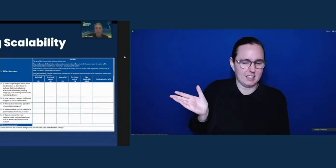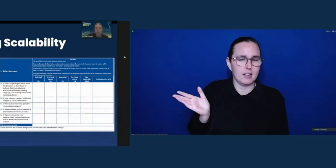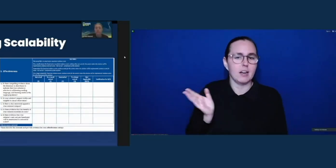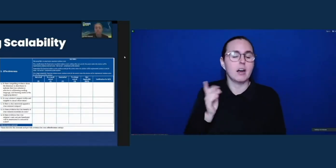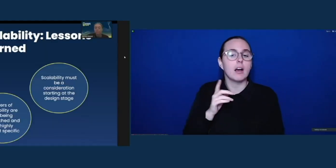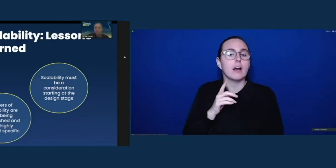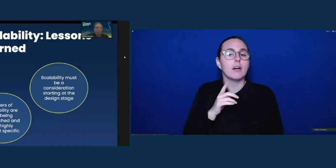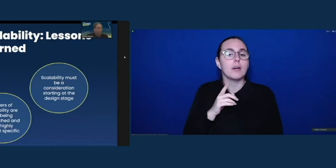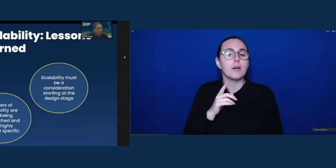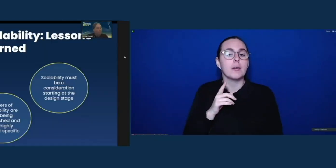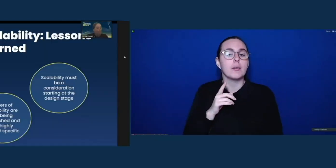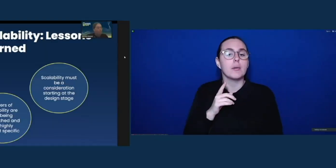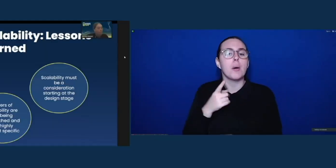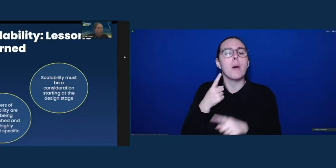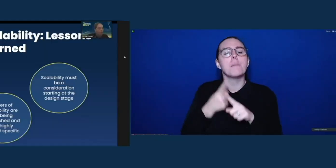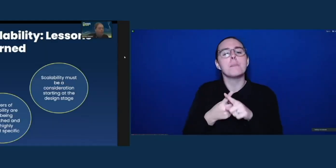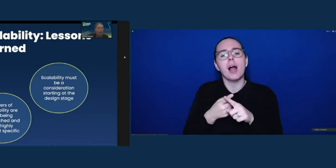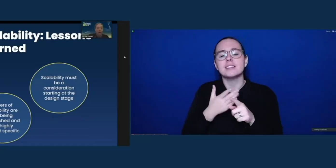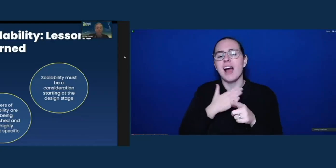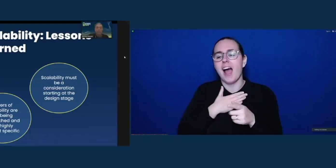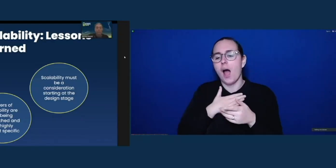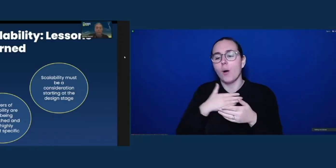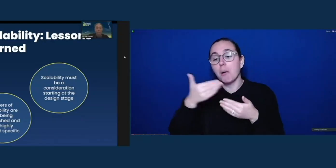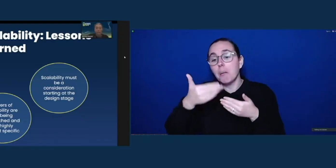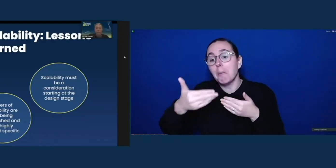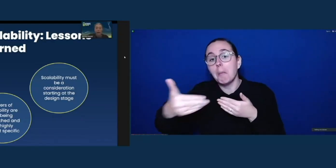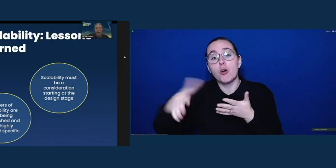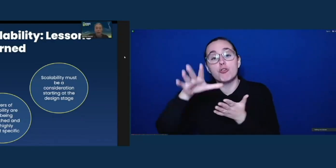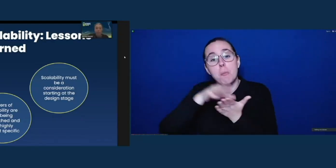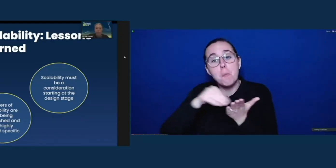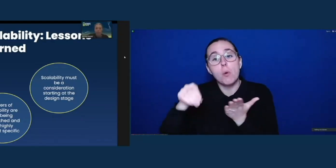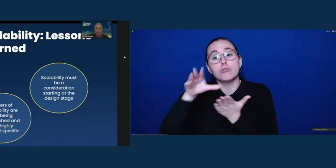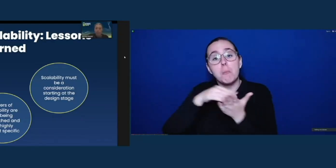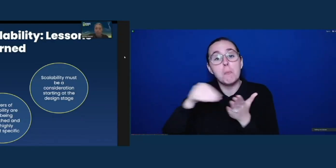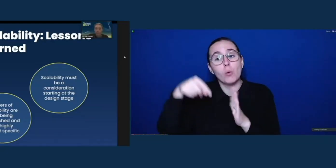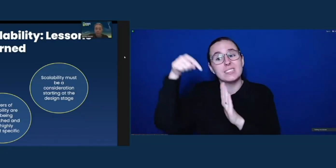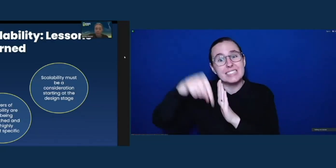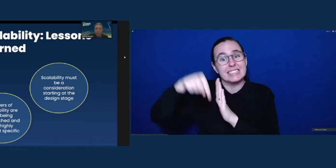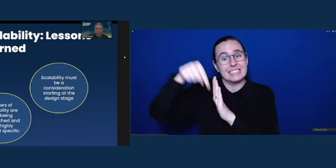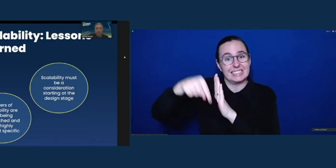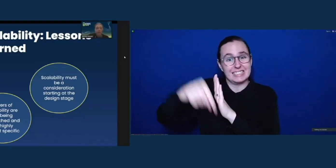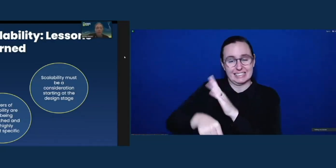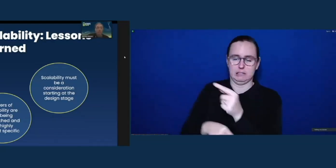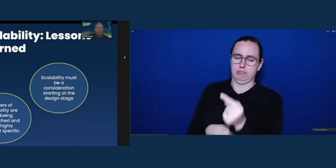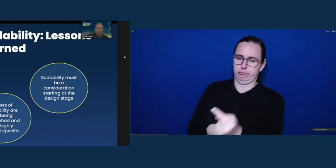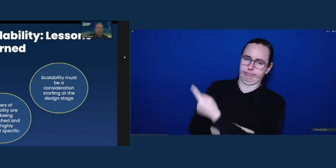reports. In terms of the